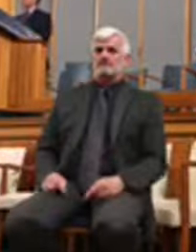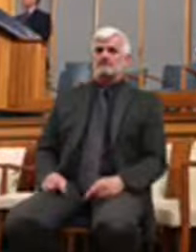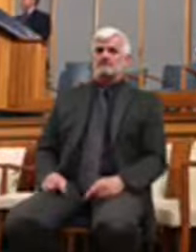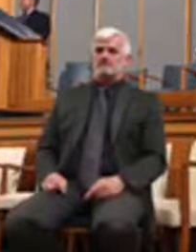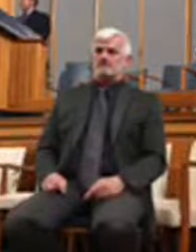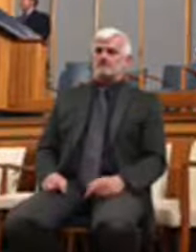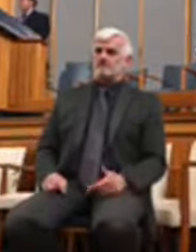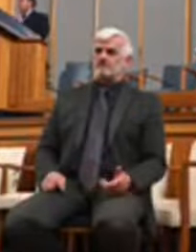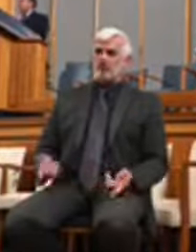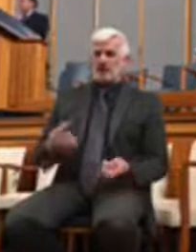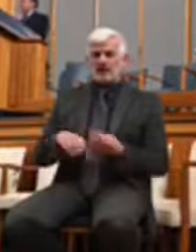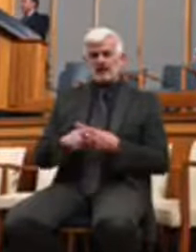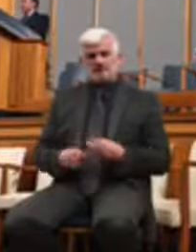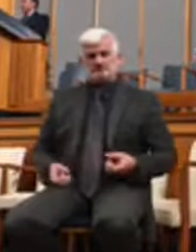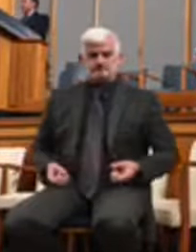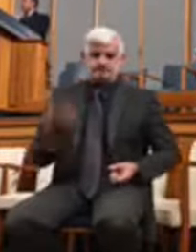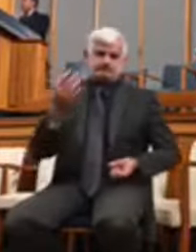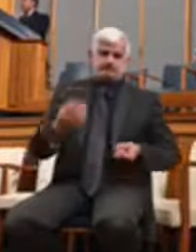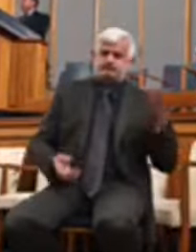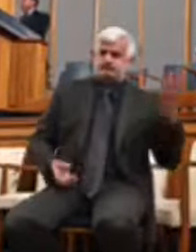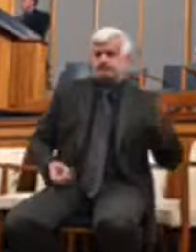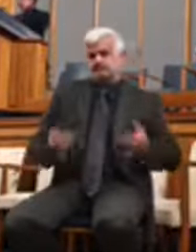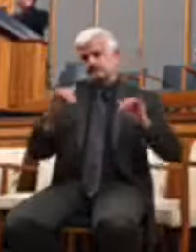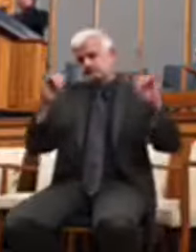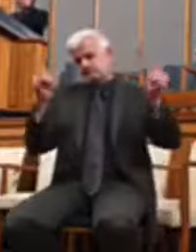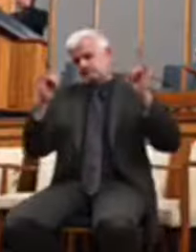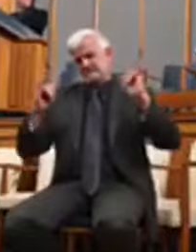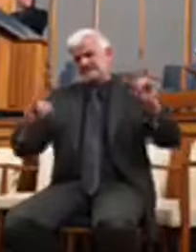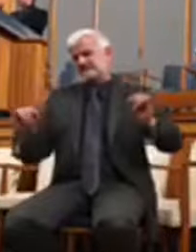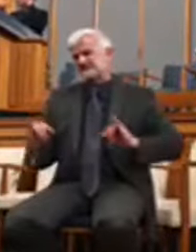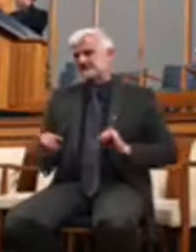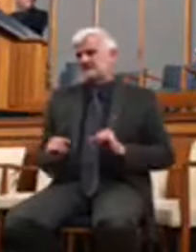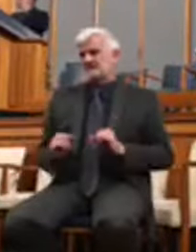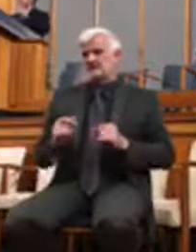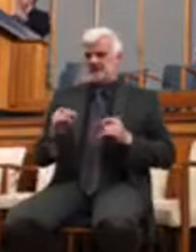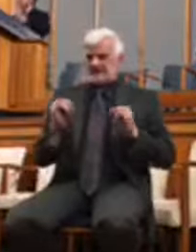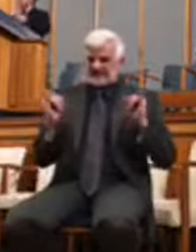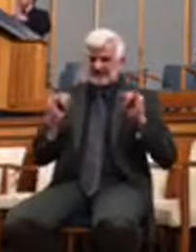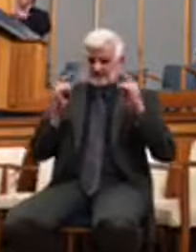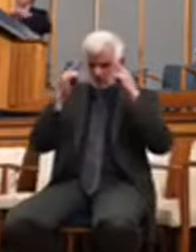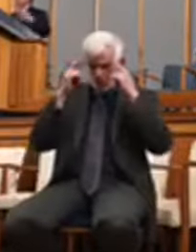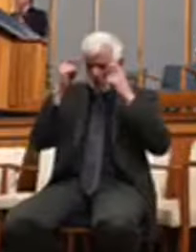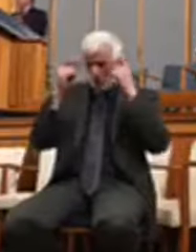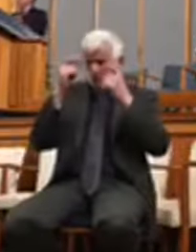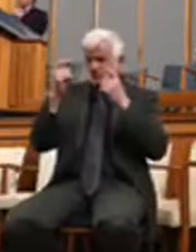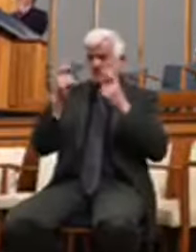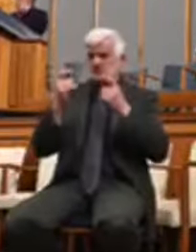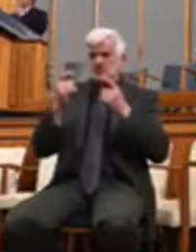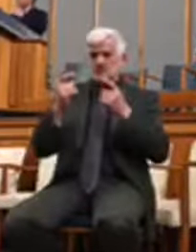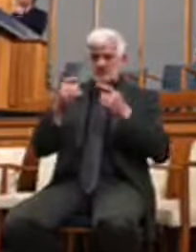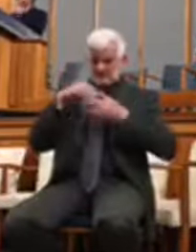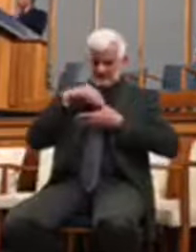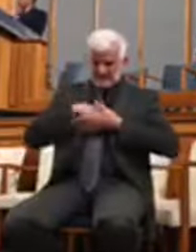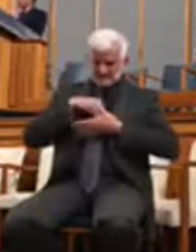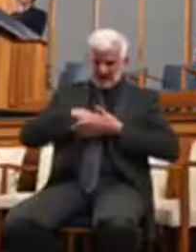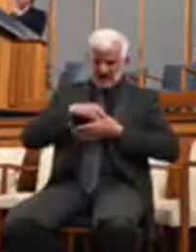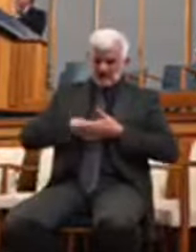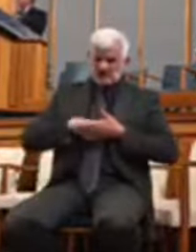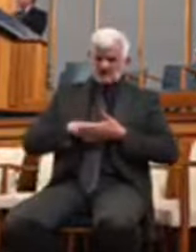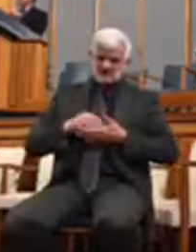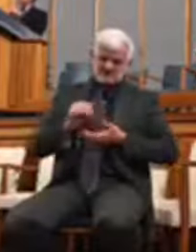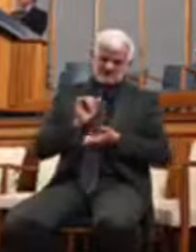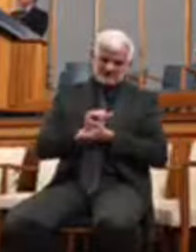promiscuity, our evil ways, our wicked ways, our bad thoughts, evil thoughts, our nature, in thoughts, in words,